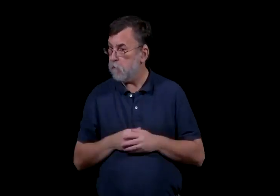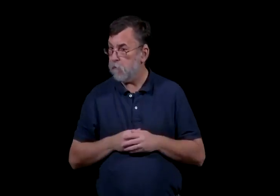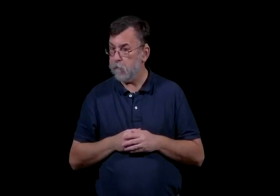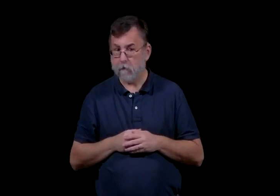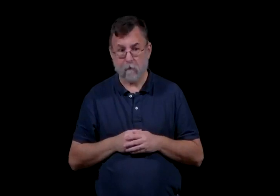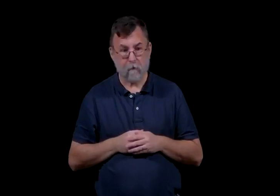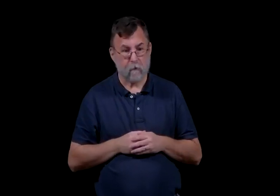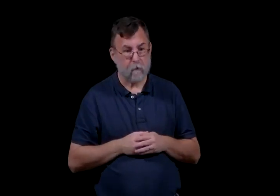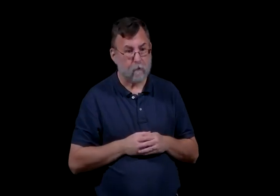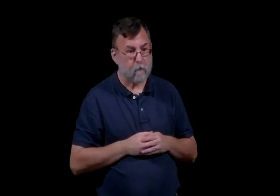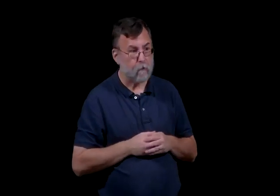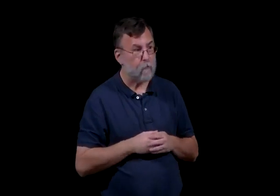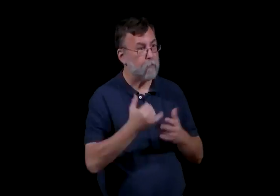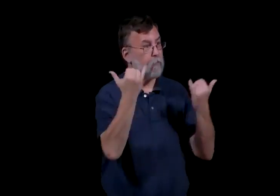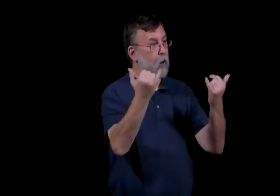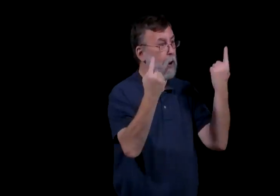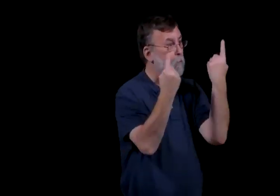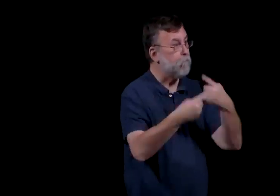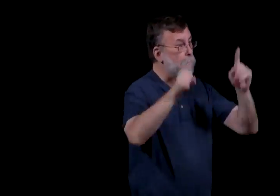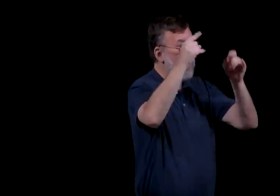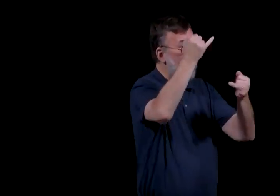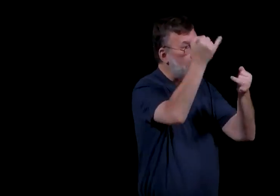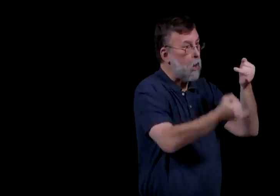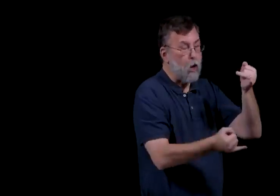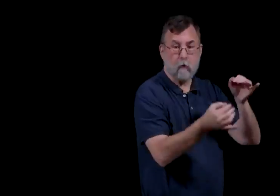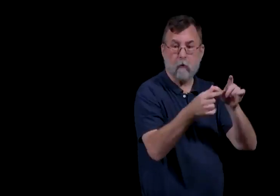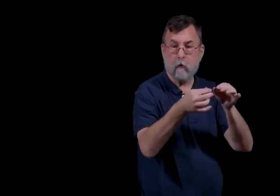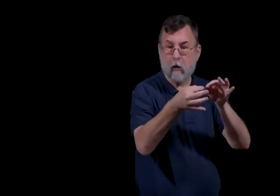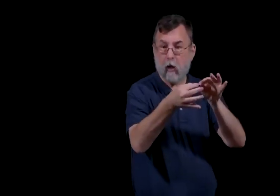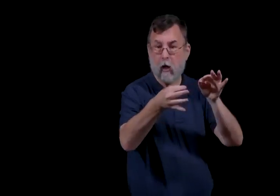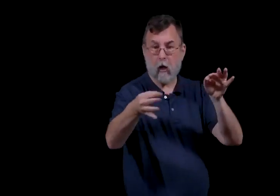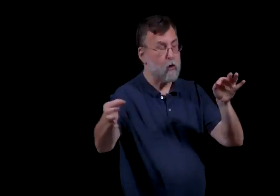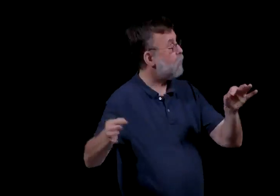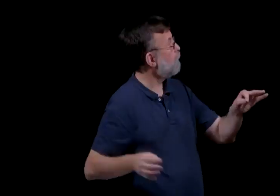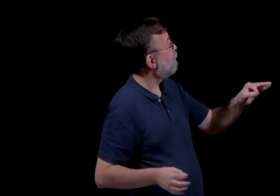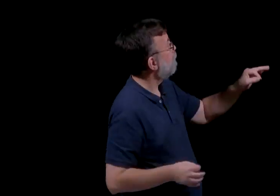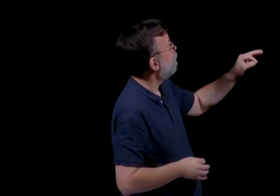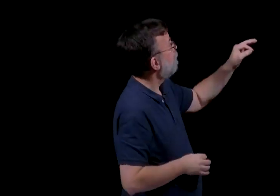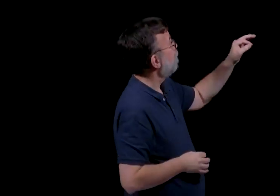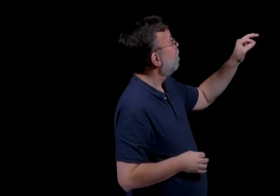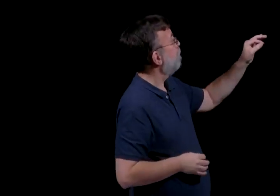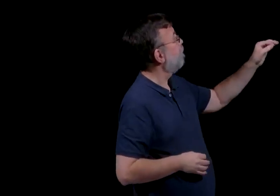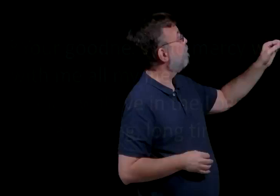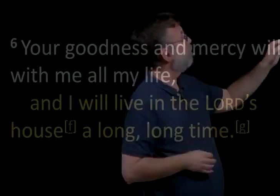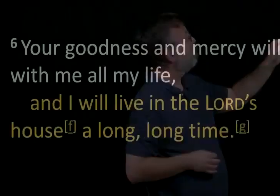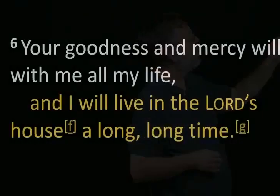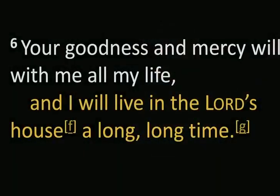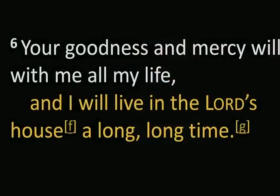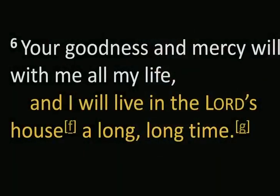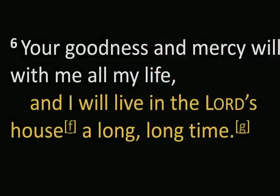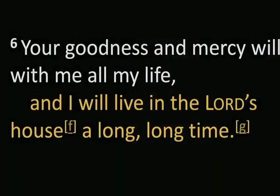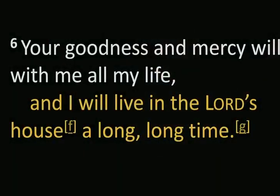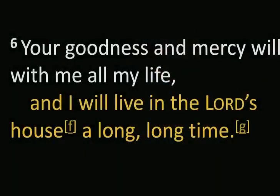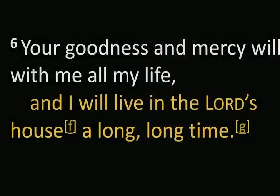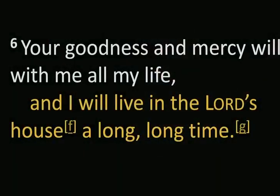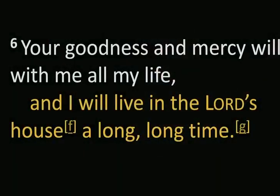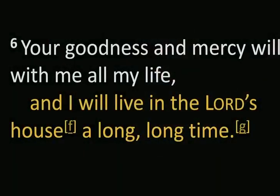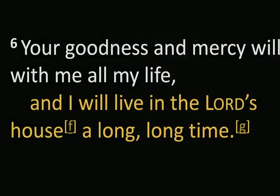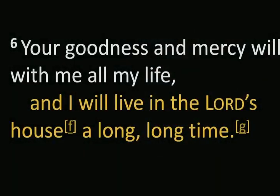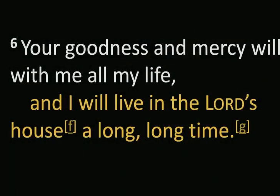Do you agree with this? People are nodding. Now the last verse of the psalm.